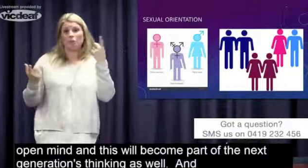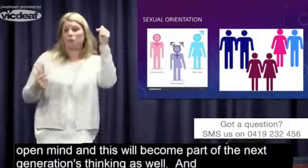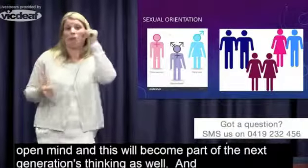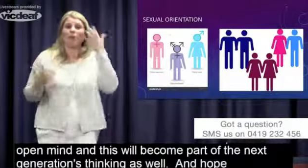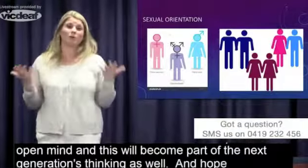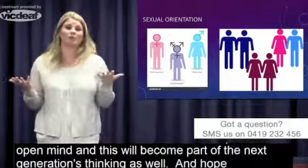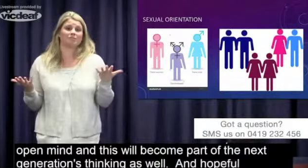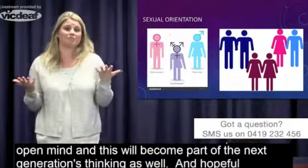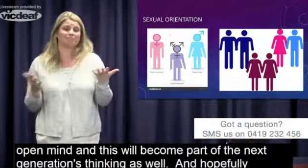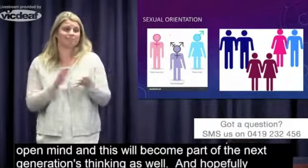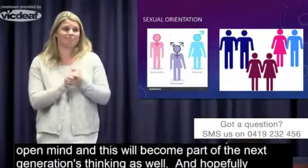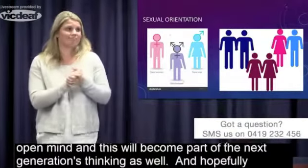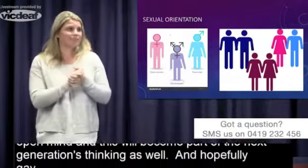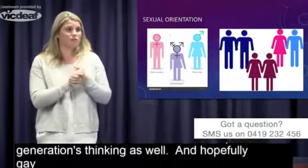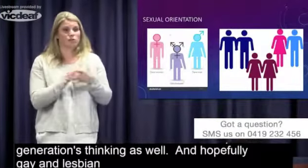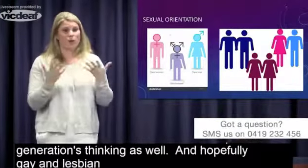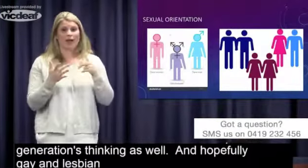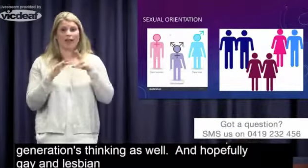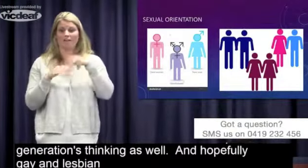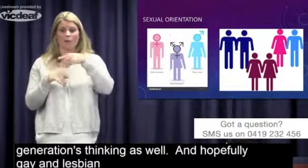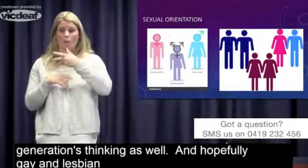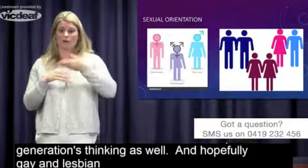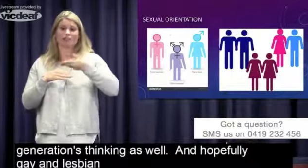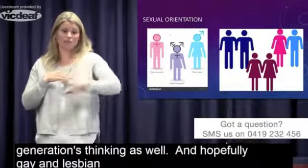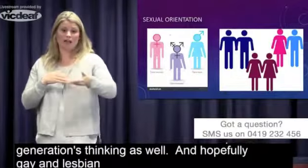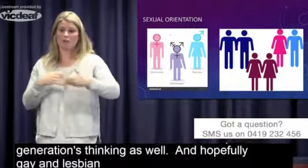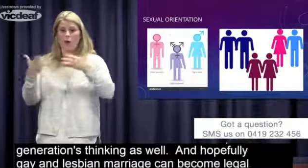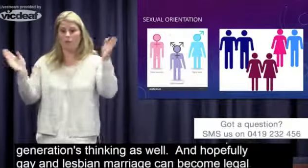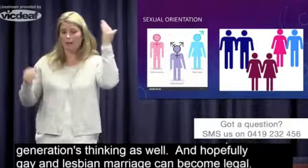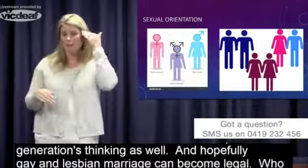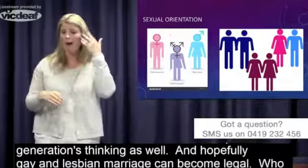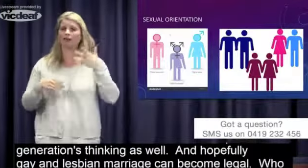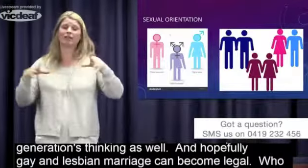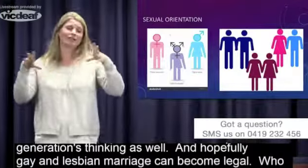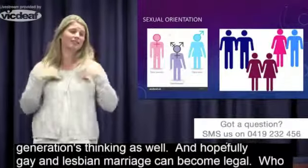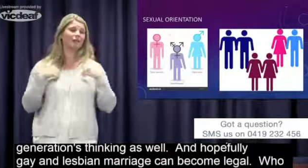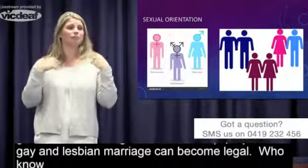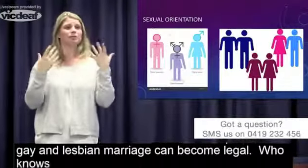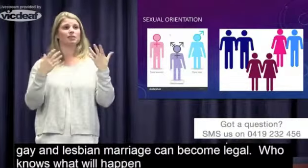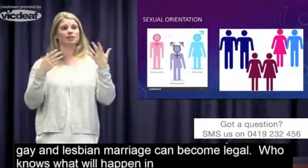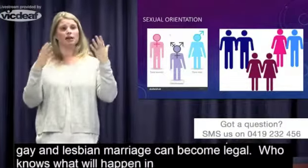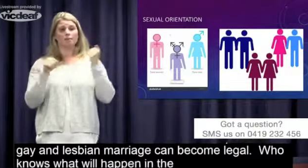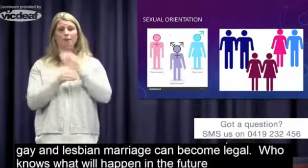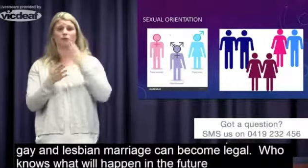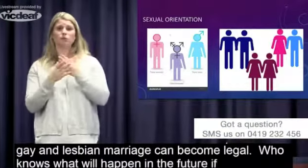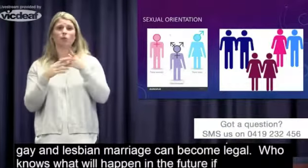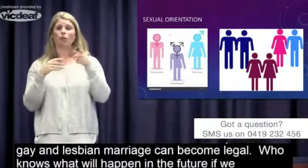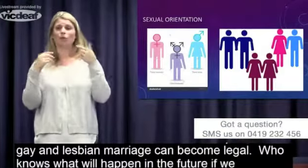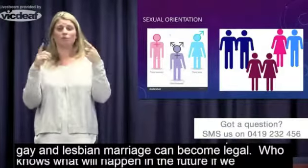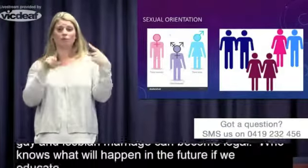lesbian marriage can become legal. Who knows what will happen in the future if we educate people to have an open mind and be more